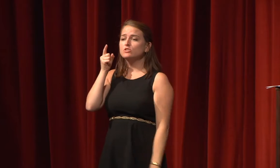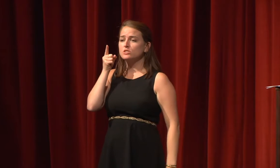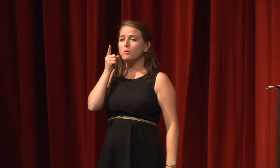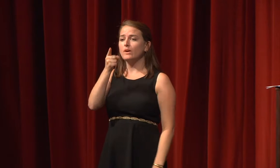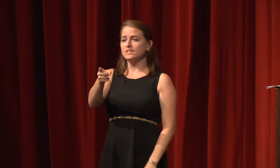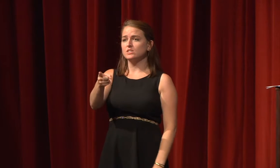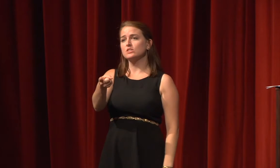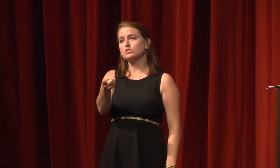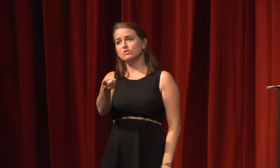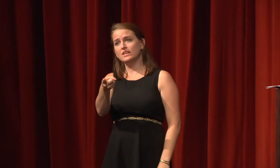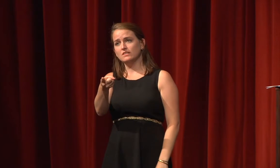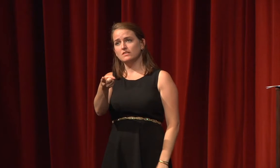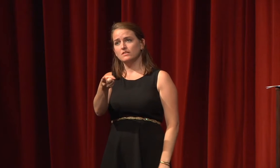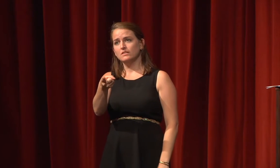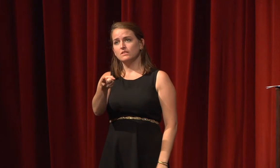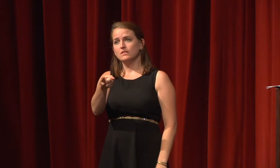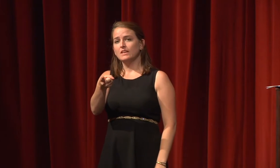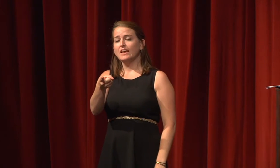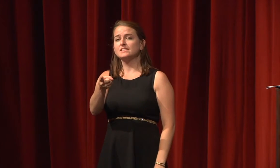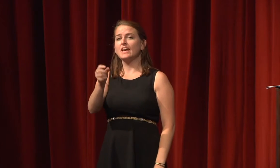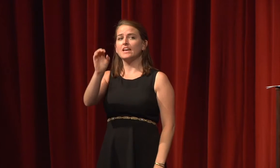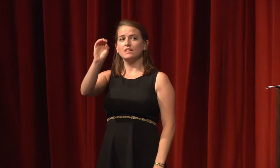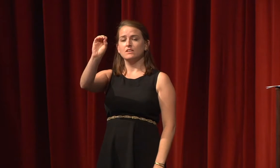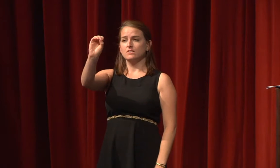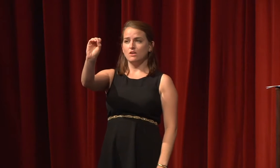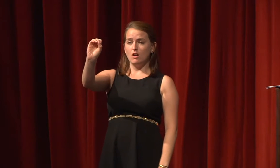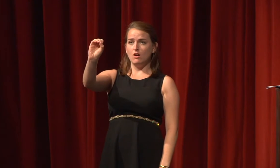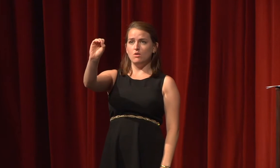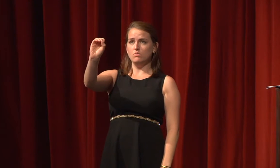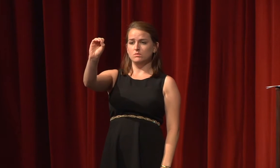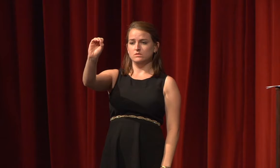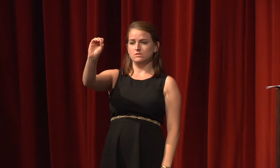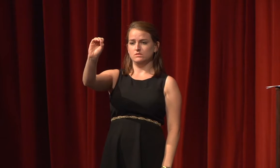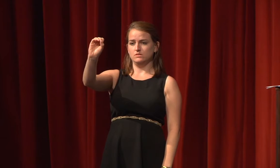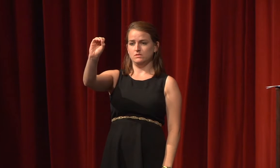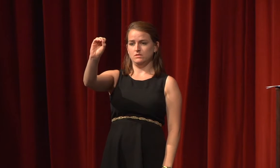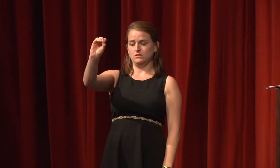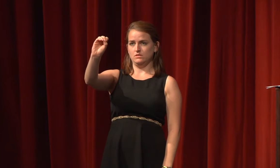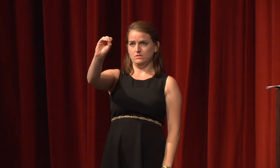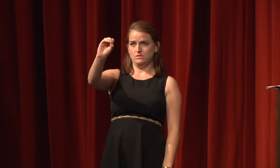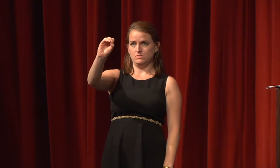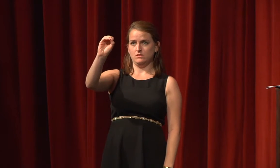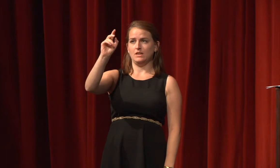should point to the student and say, O, K.